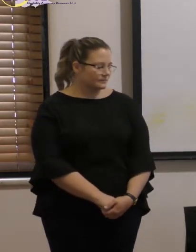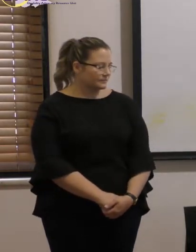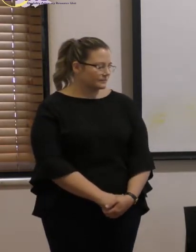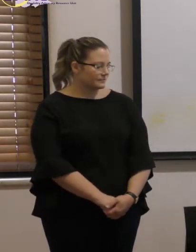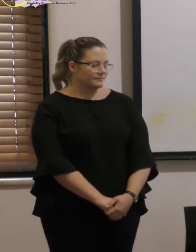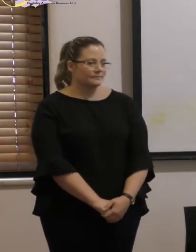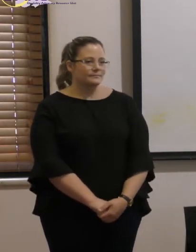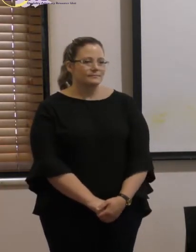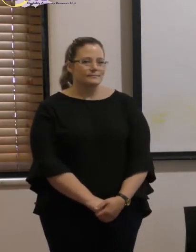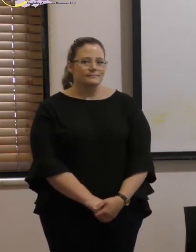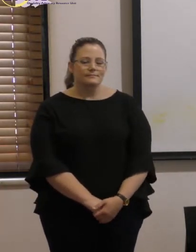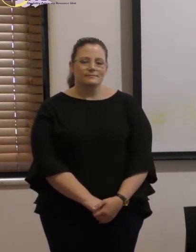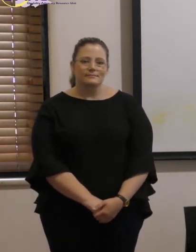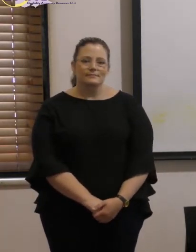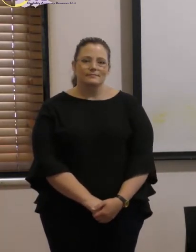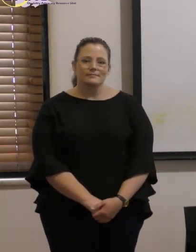okay.